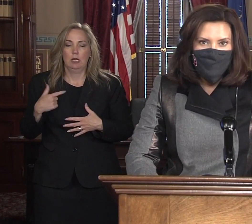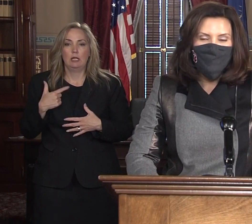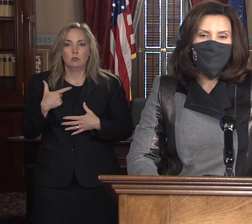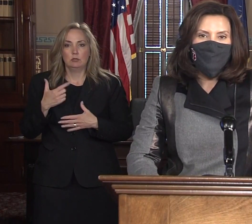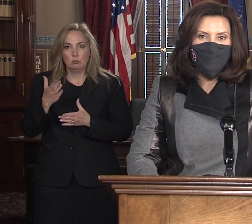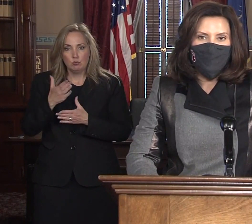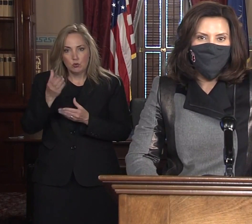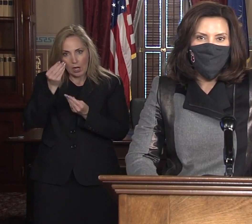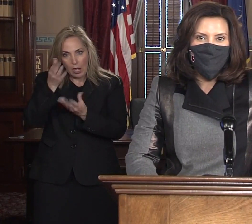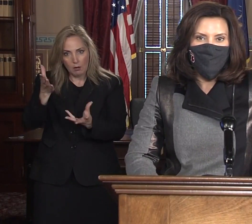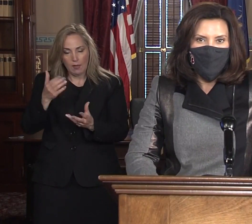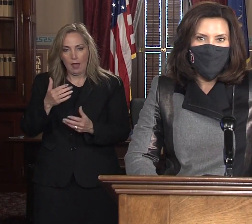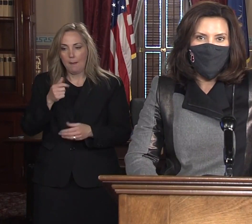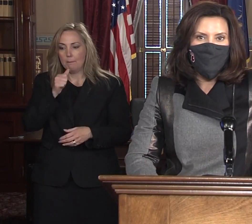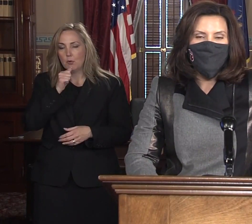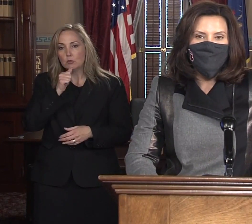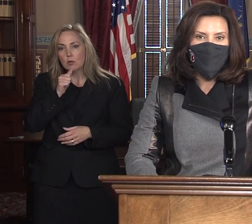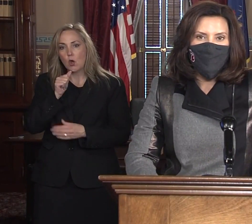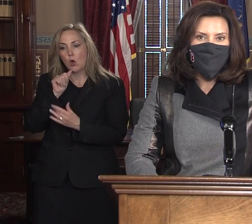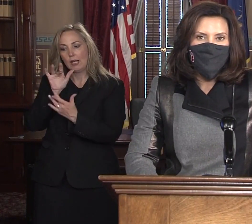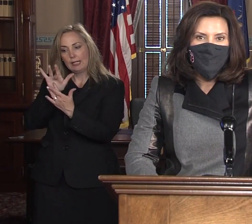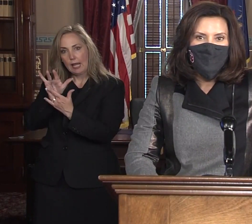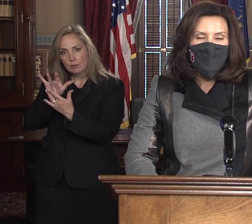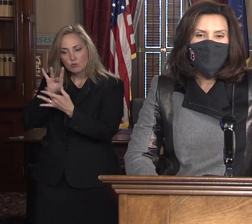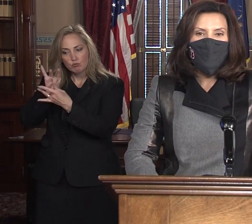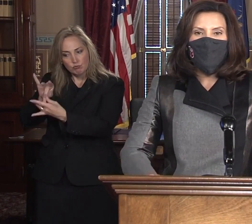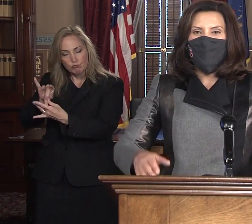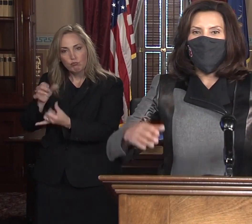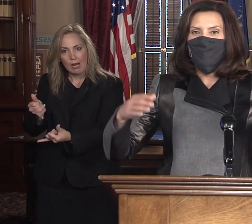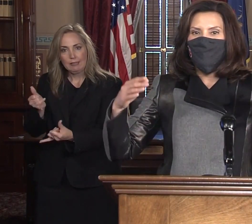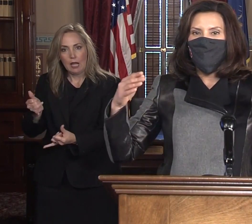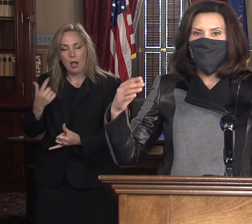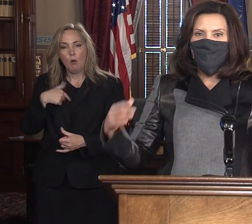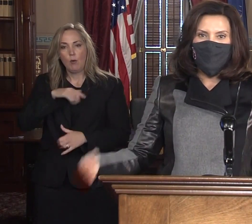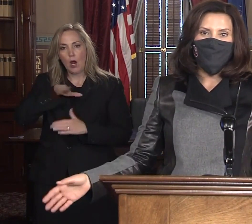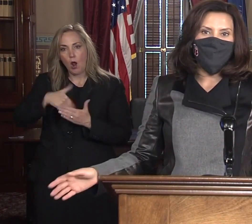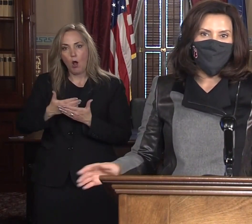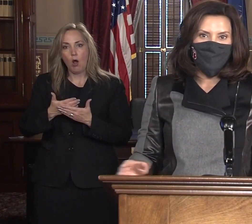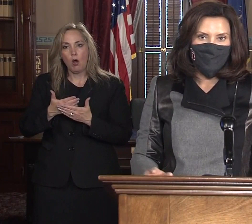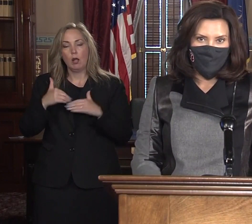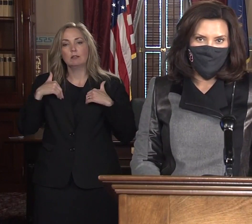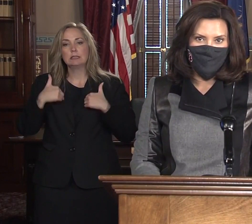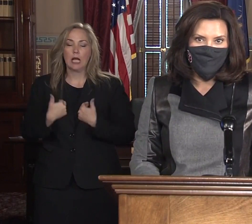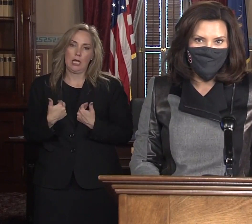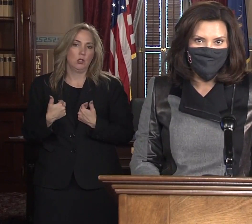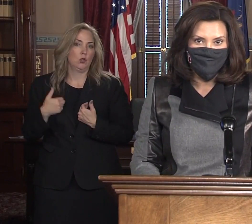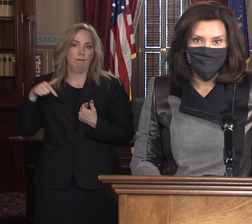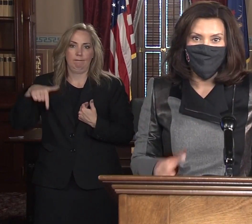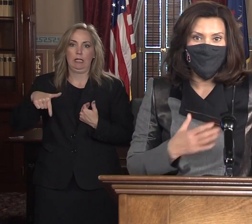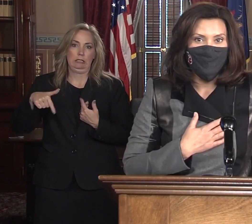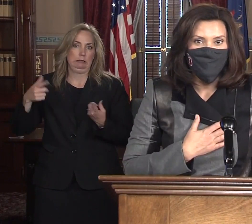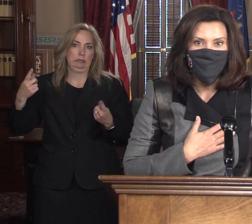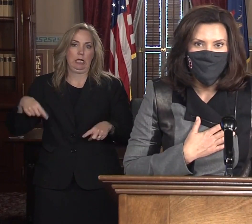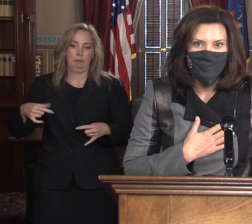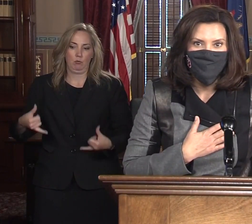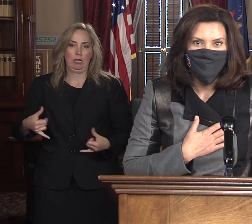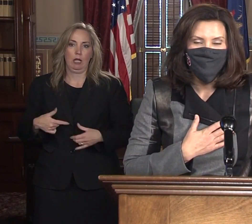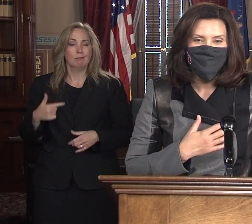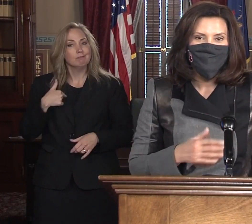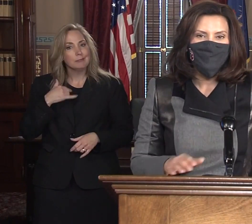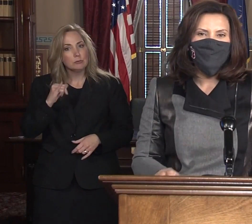that personal connection right now in this moment. We are all tired of this. I am